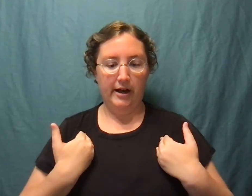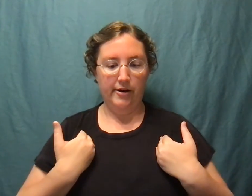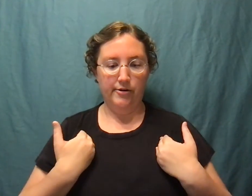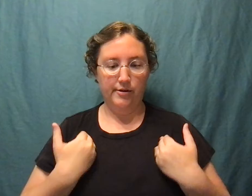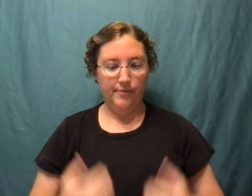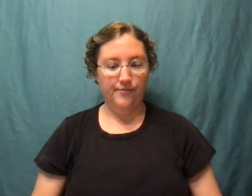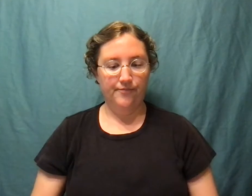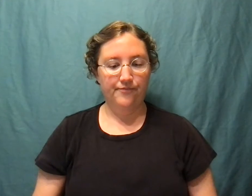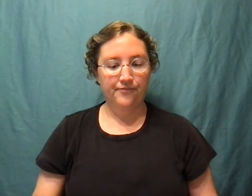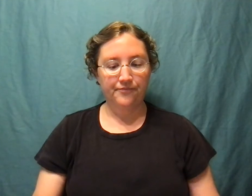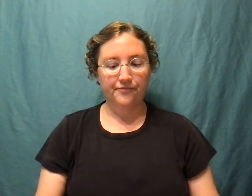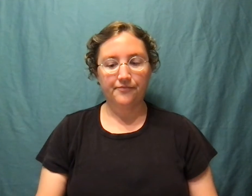Tired.